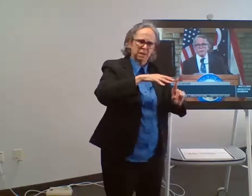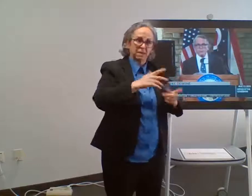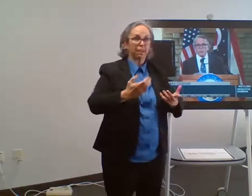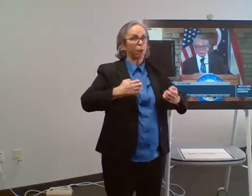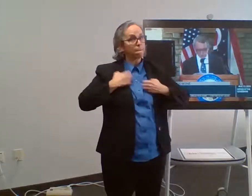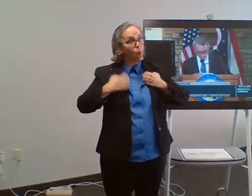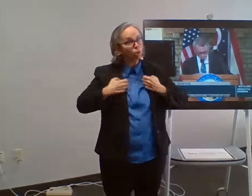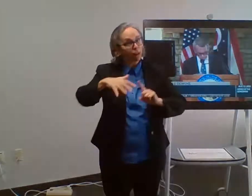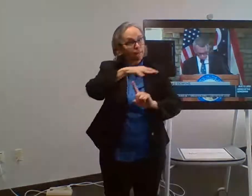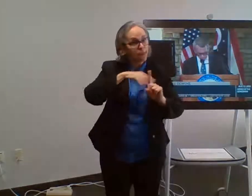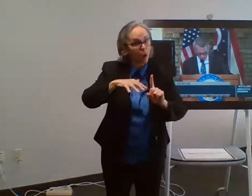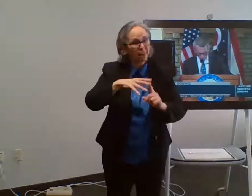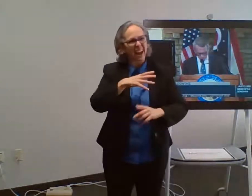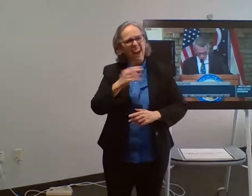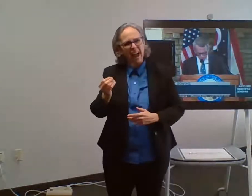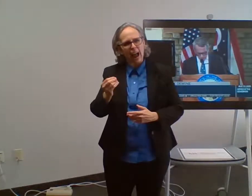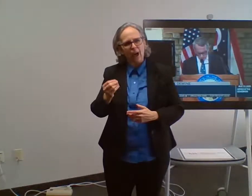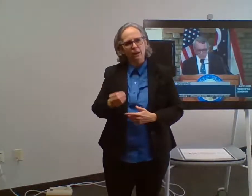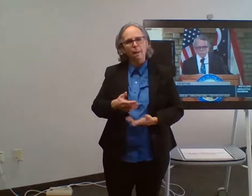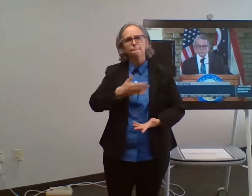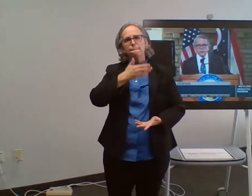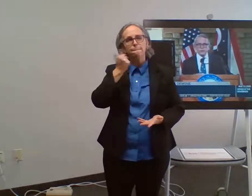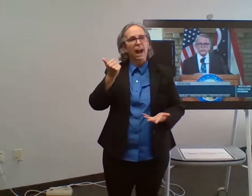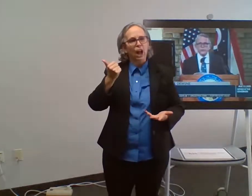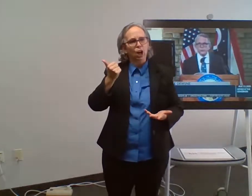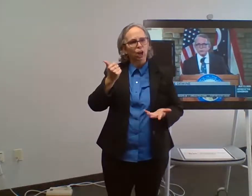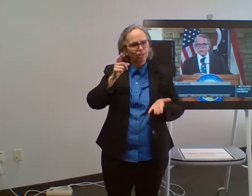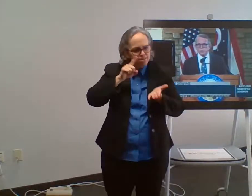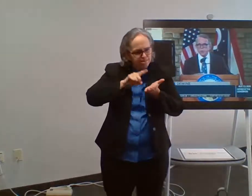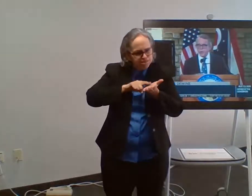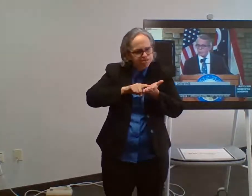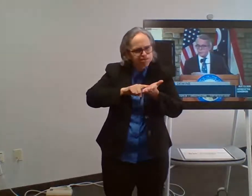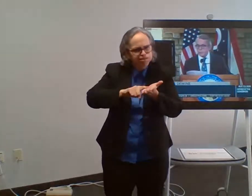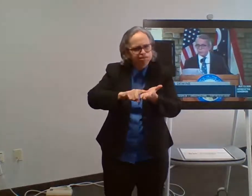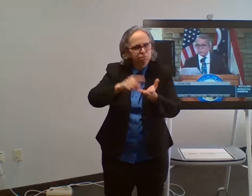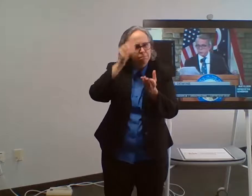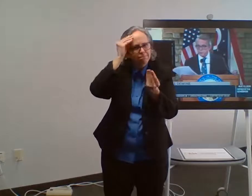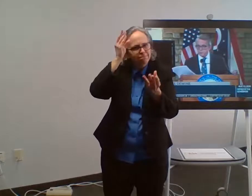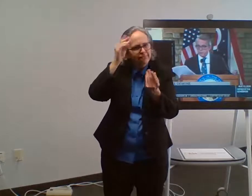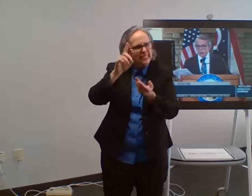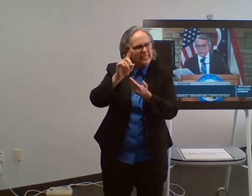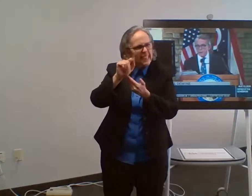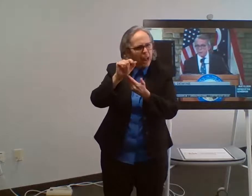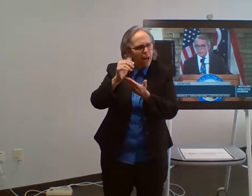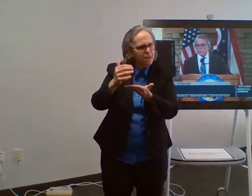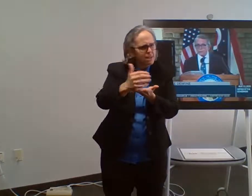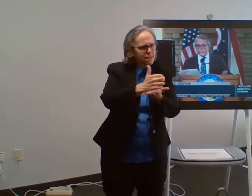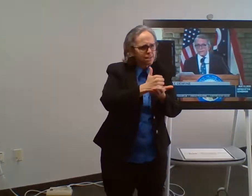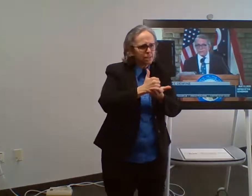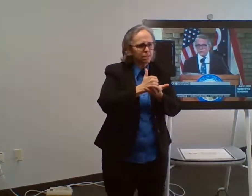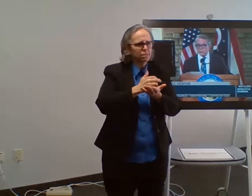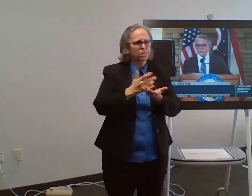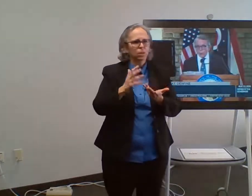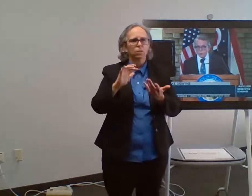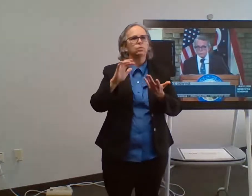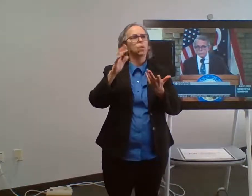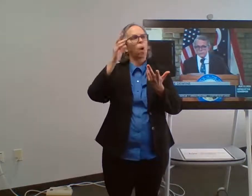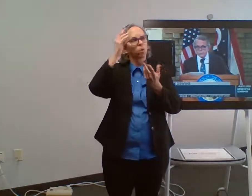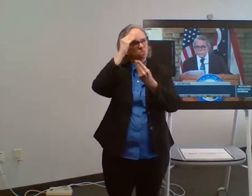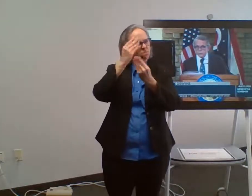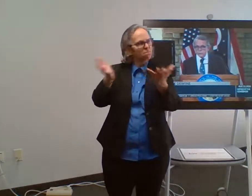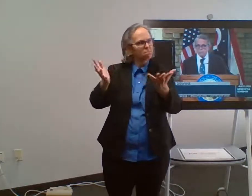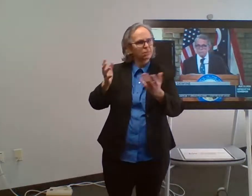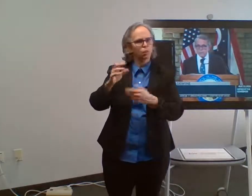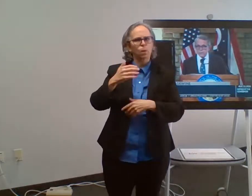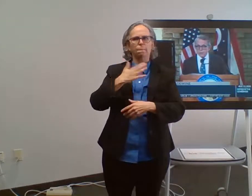track disparities. I asked my senior leadership team, I asked my members of the cabinet to read this report, and they